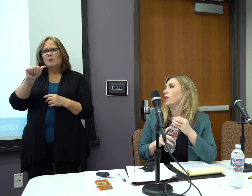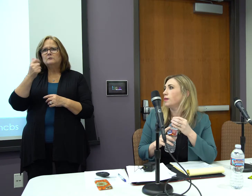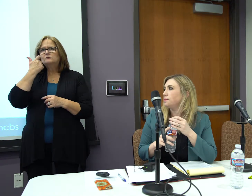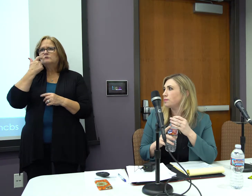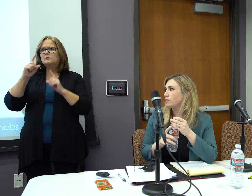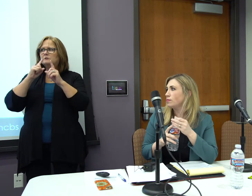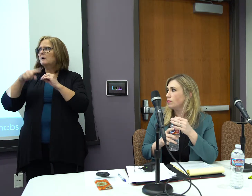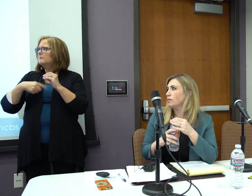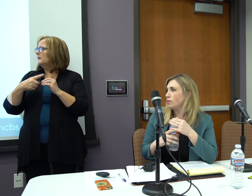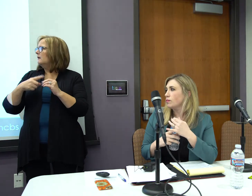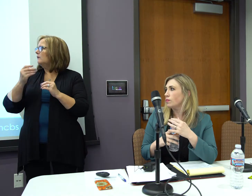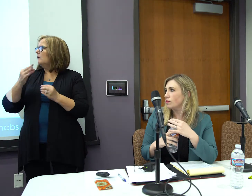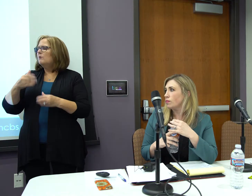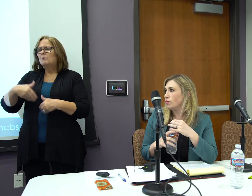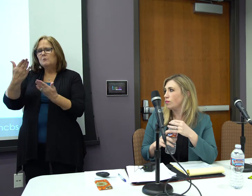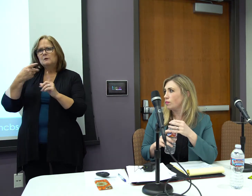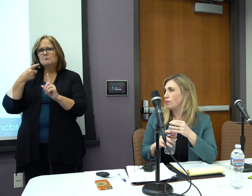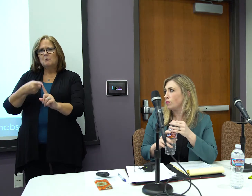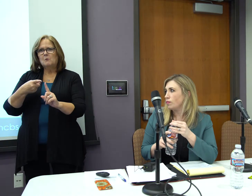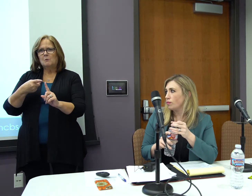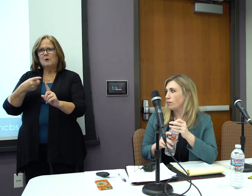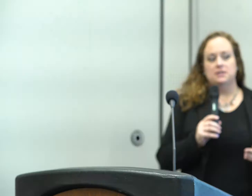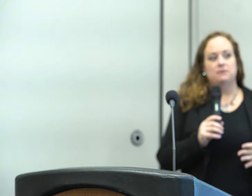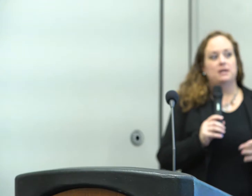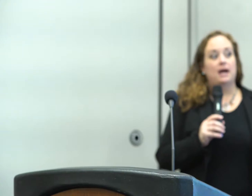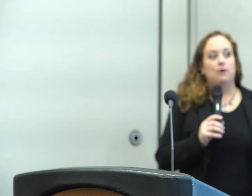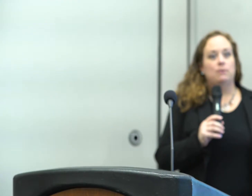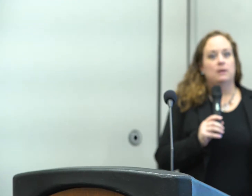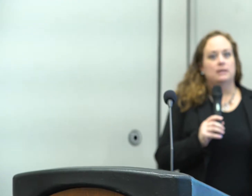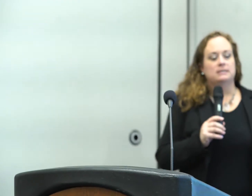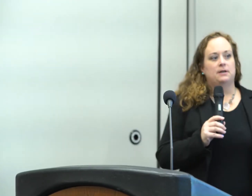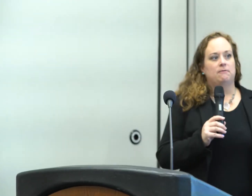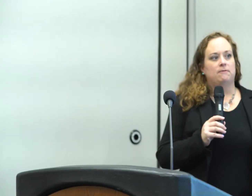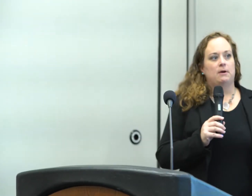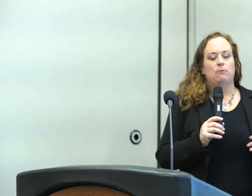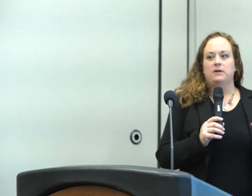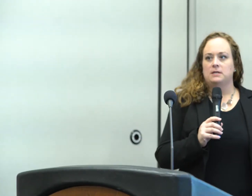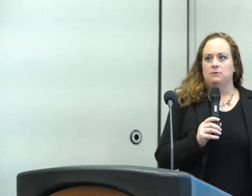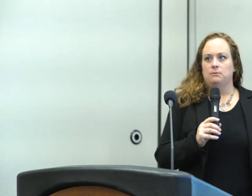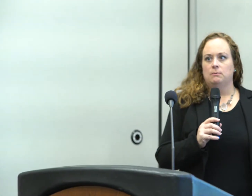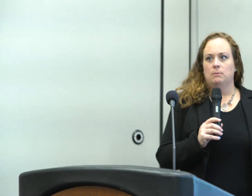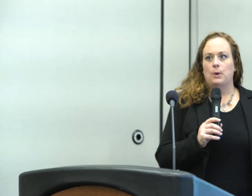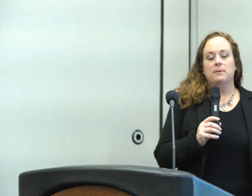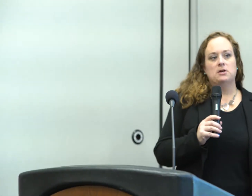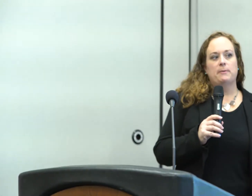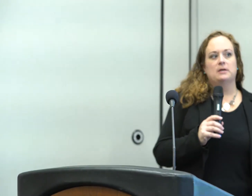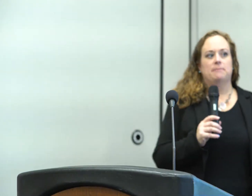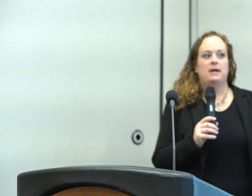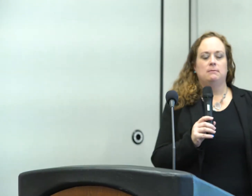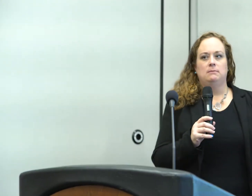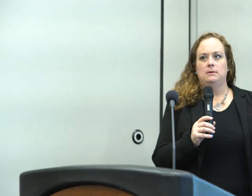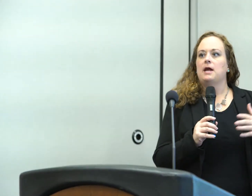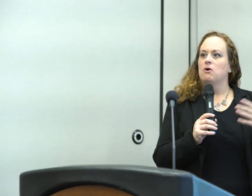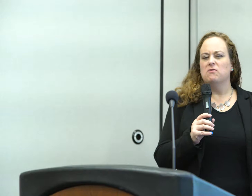any questions, or sort of raise any points, I think it'd be a fine time to do that now instead of moving into what I'm going to talk about,